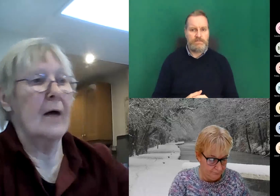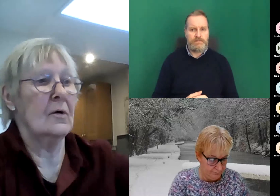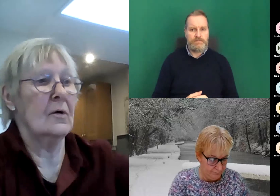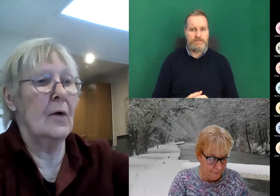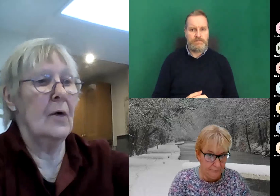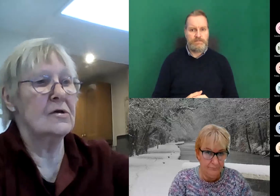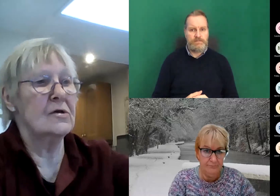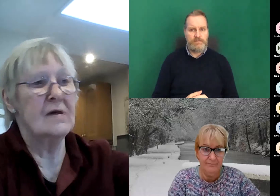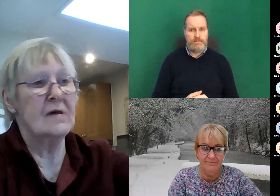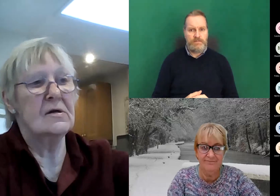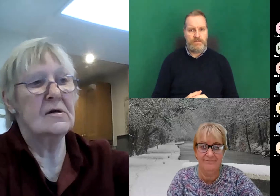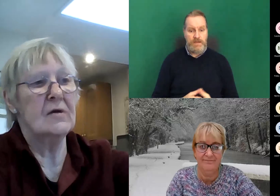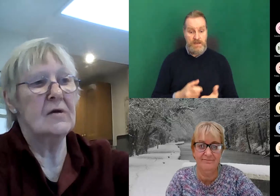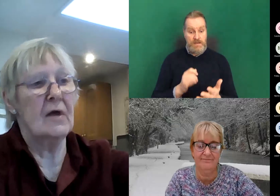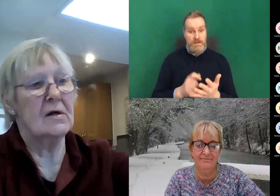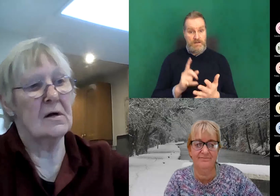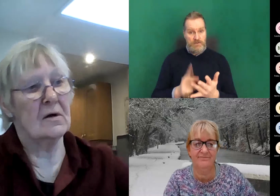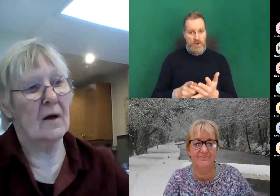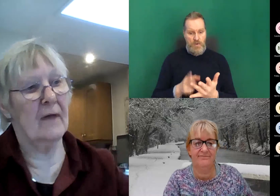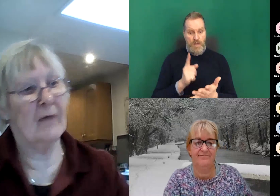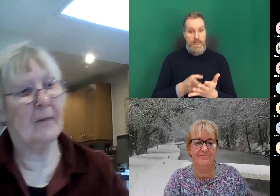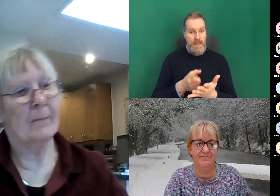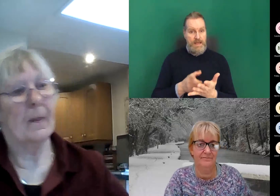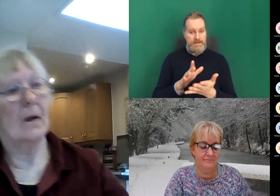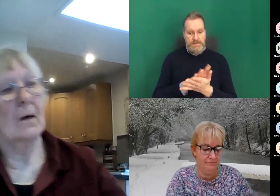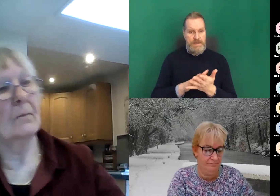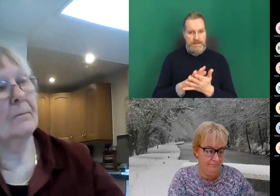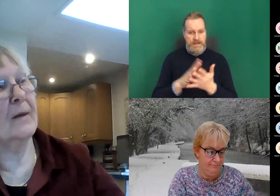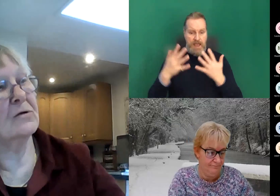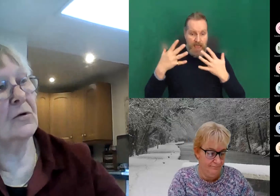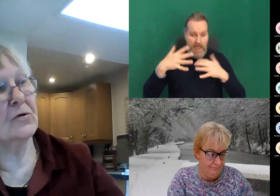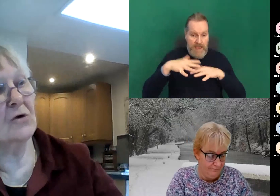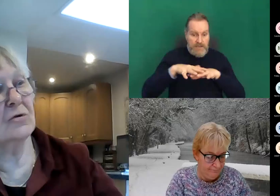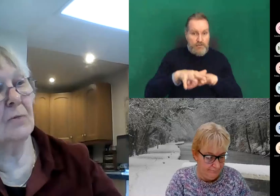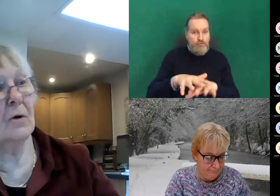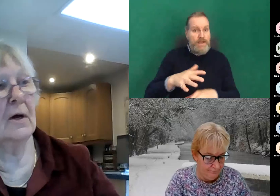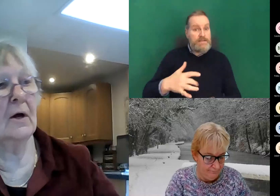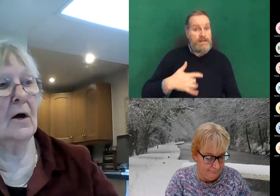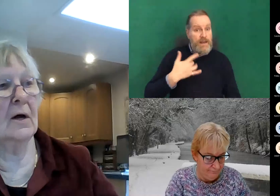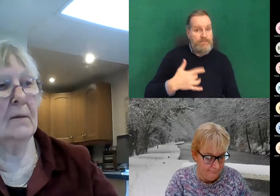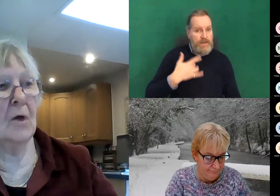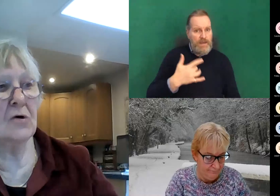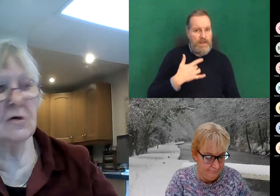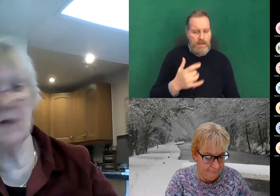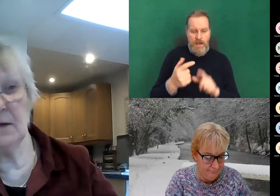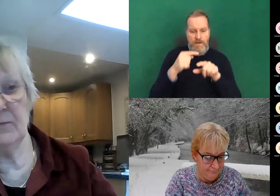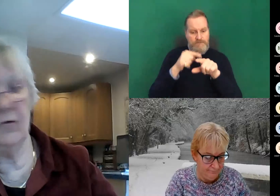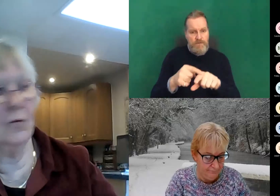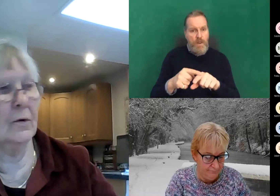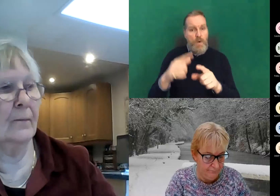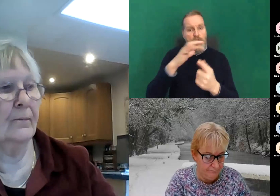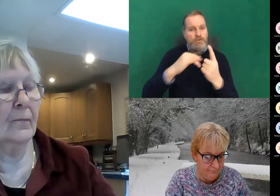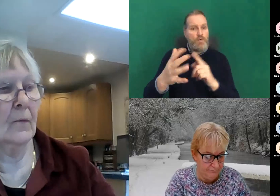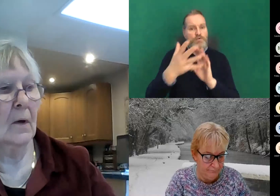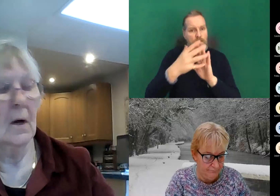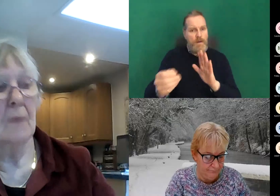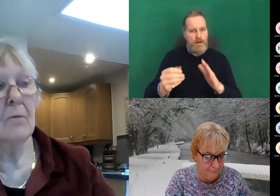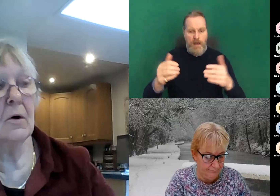For that, coalitions and centres of integrated living based on the social model emerged to take them